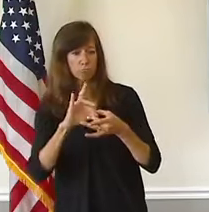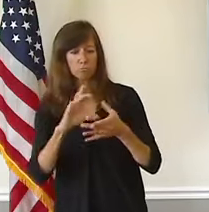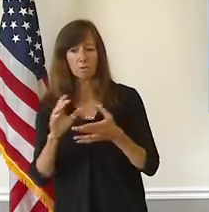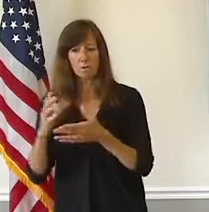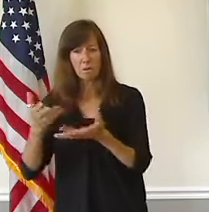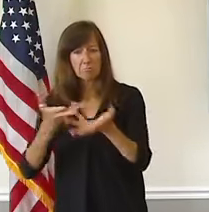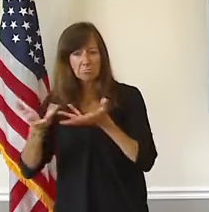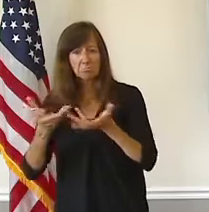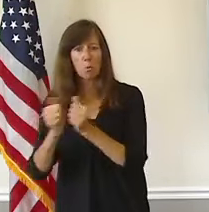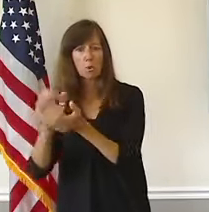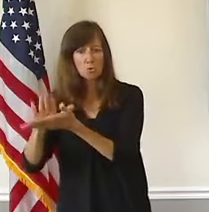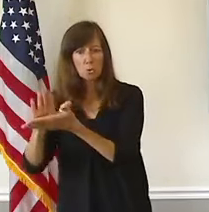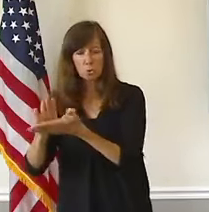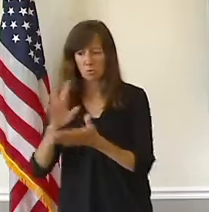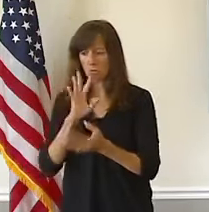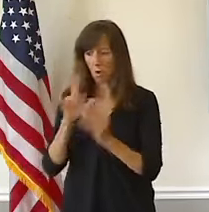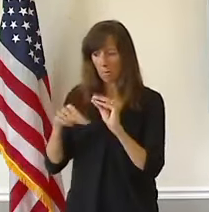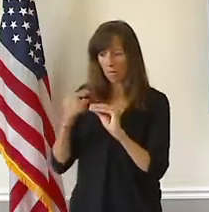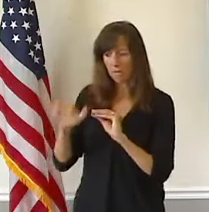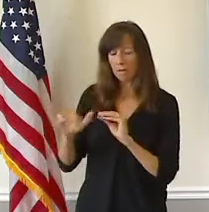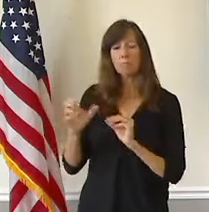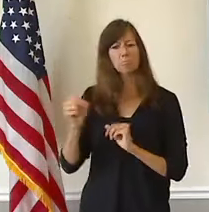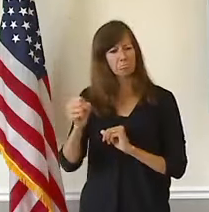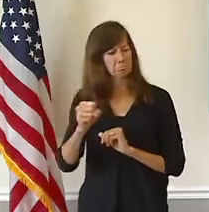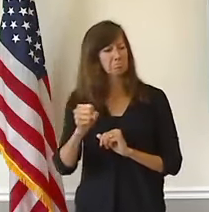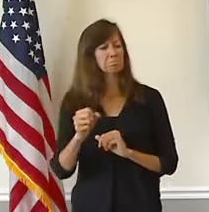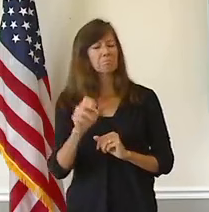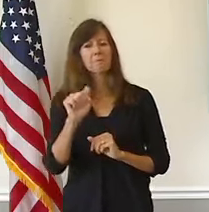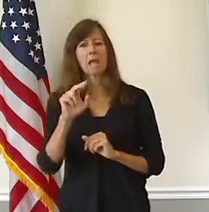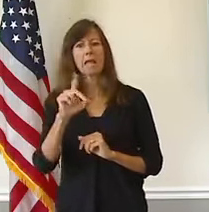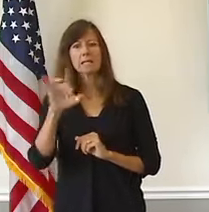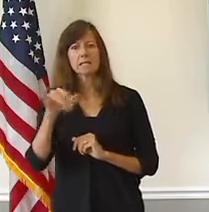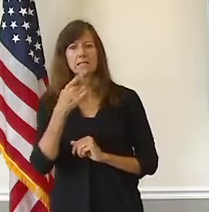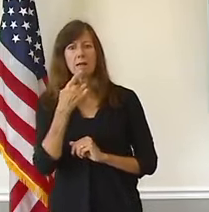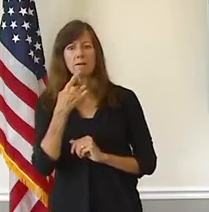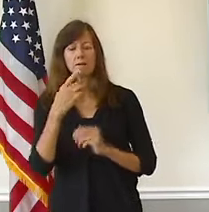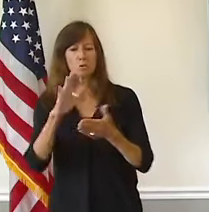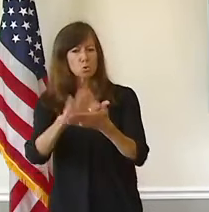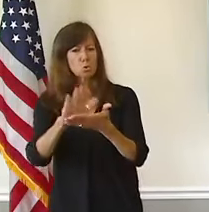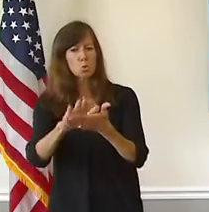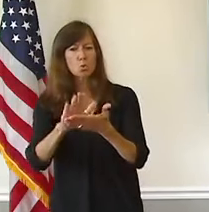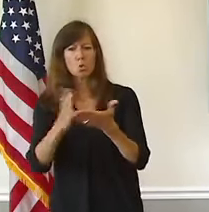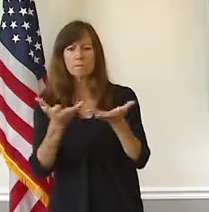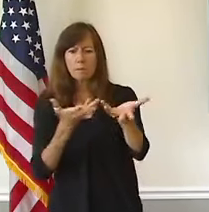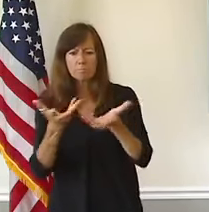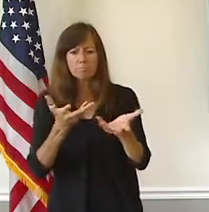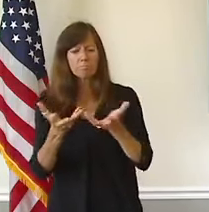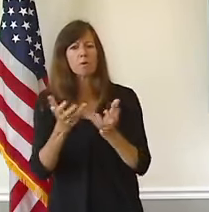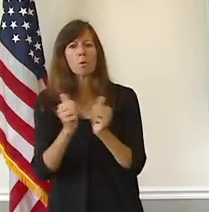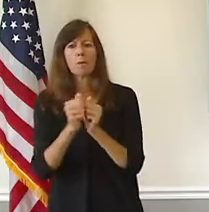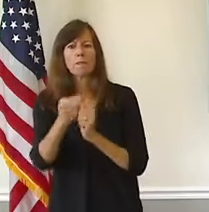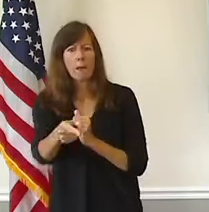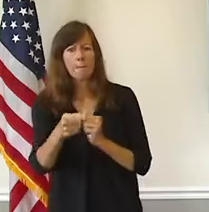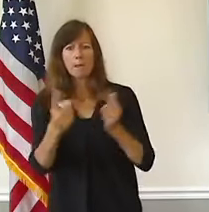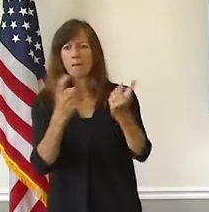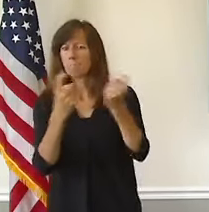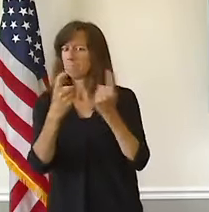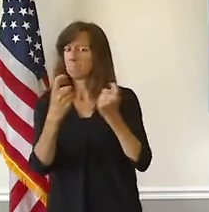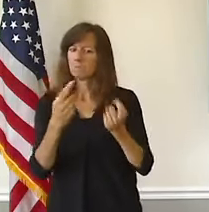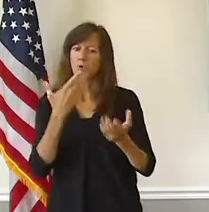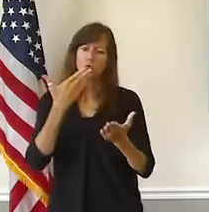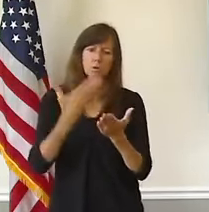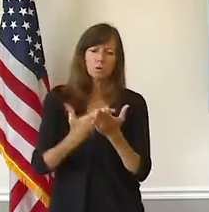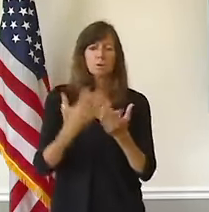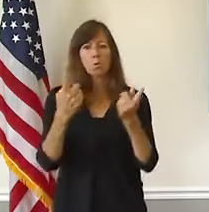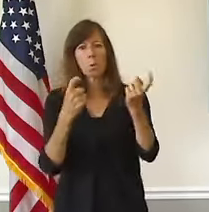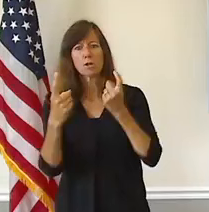it's been very good. It looks like they asked a lot of good questions, and I think they're, most of their questions for us have been related